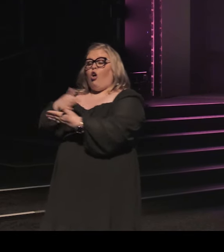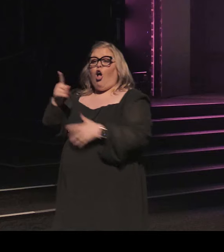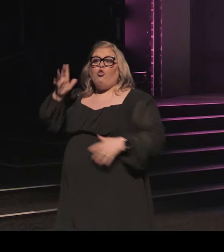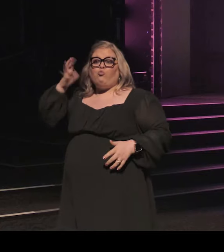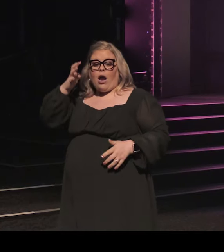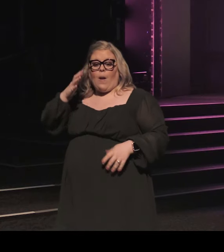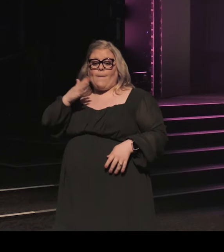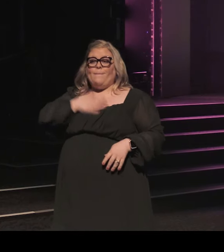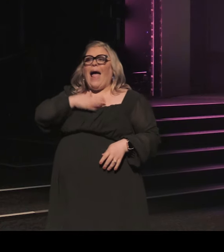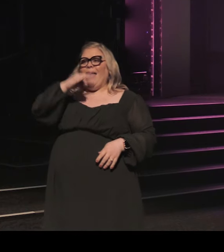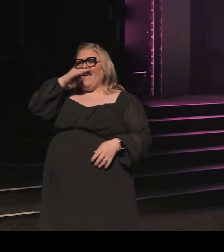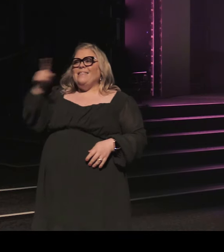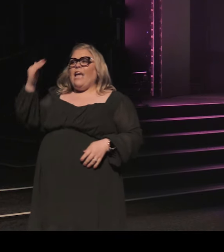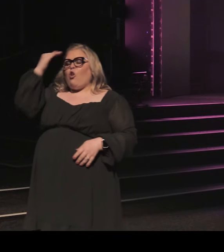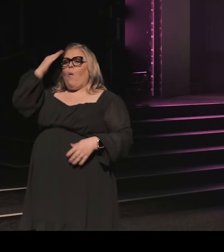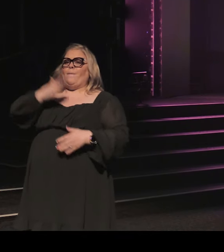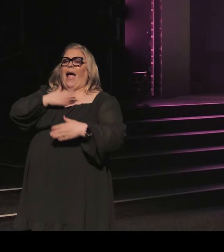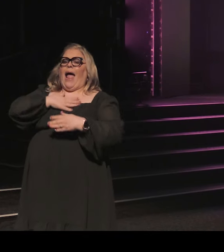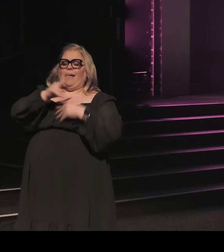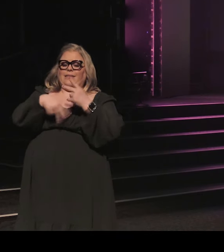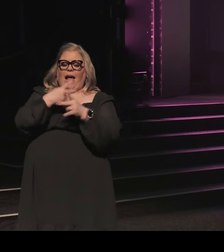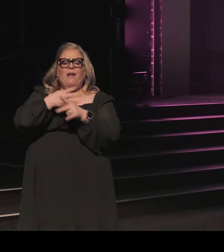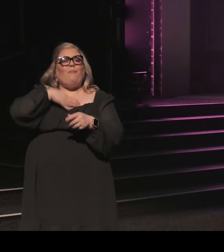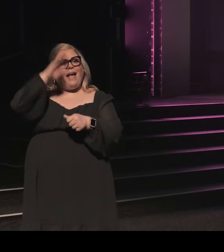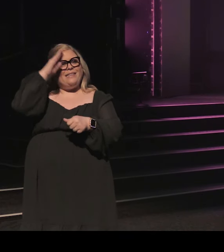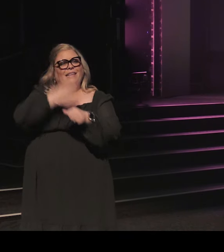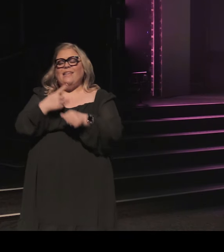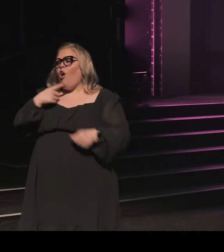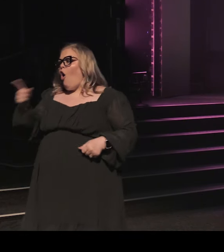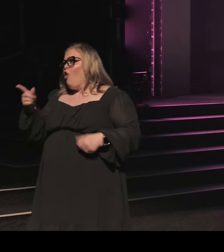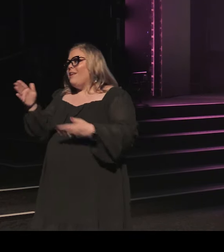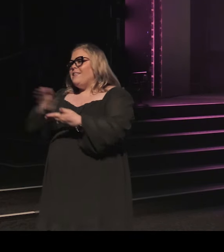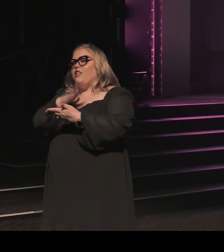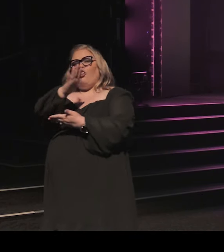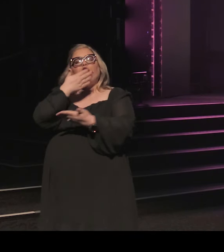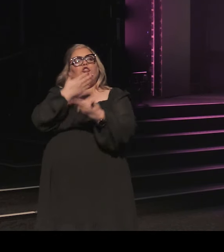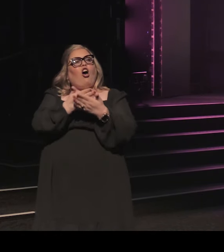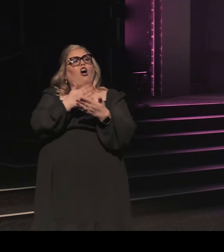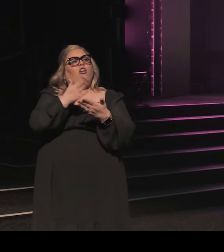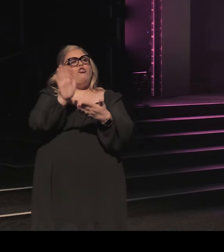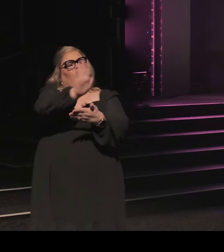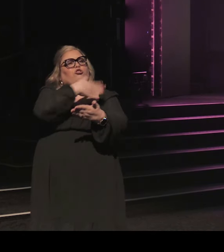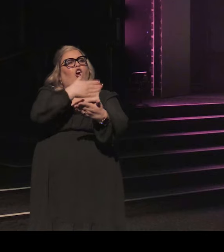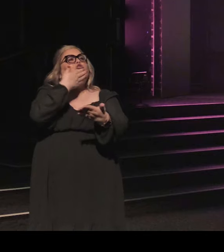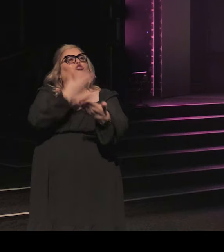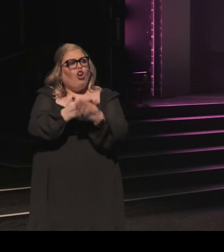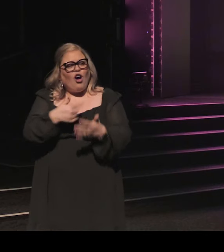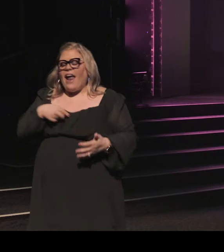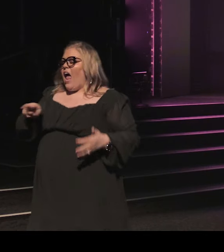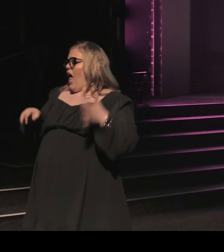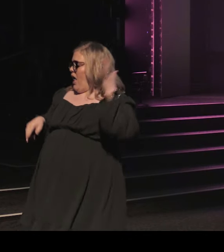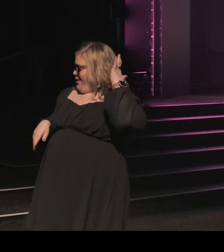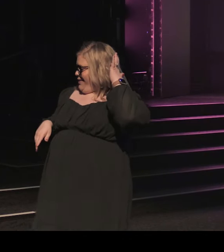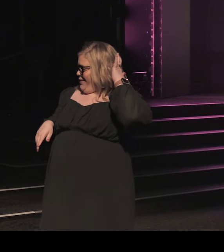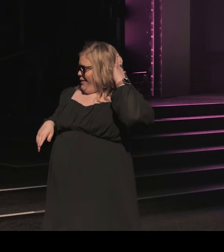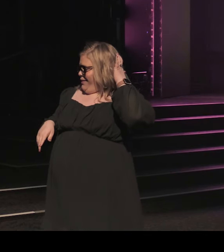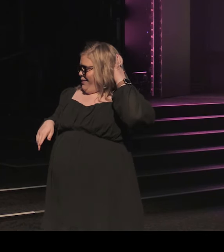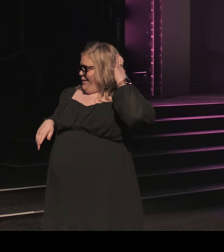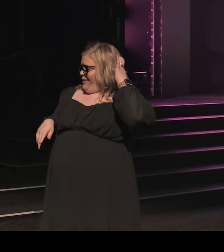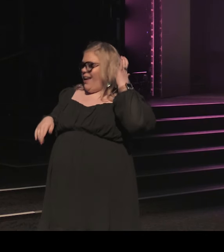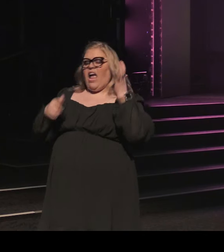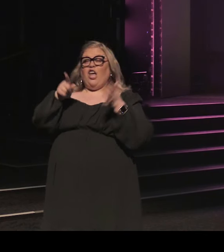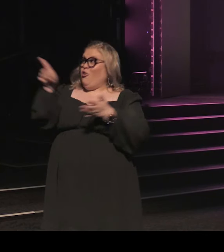kids know my version of it. So my son says, "Dad, listen to how well they're singing your song." And I was like, "Oh, I didn't." He's like, "You wrote that, right?" I